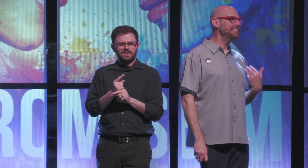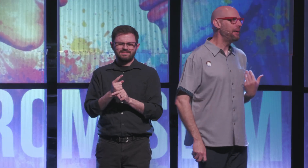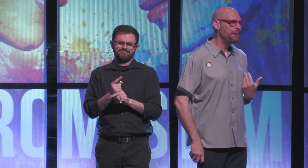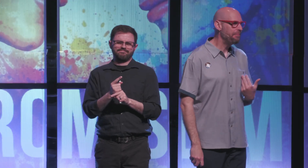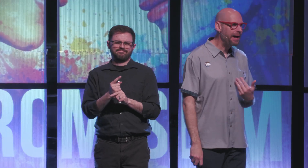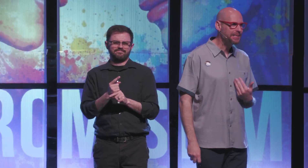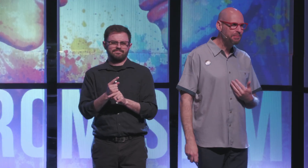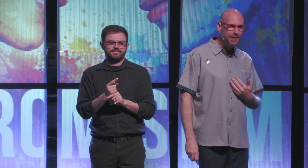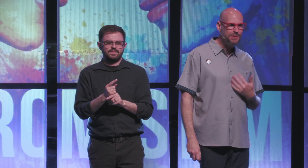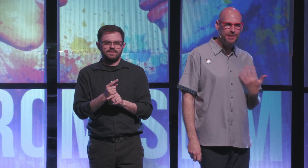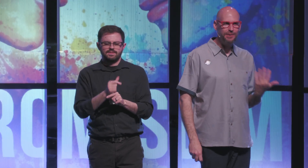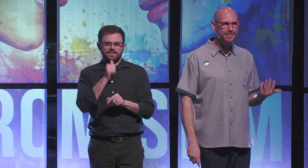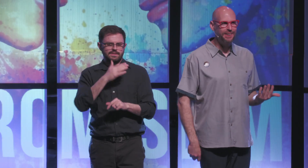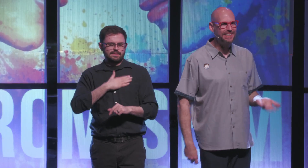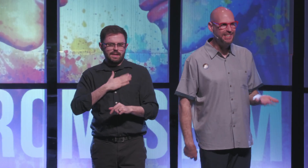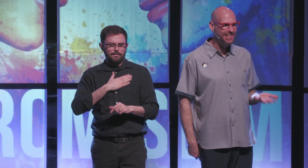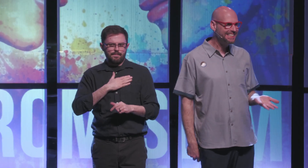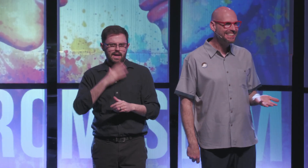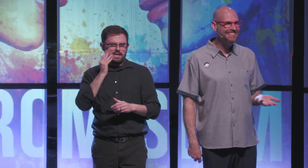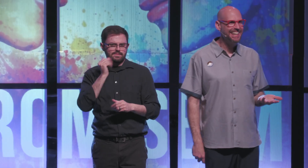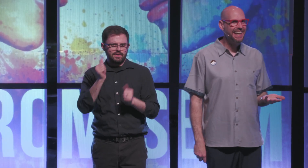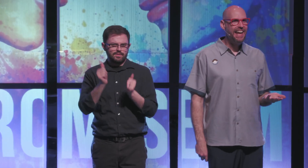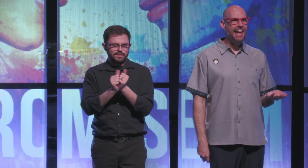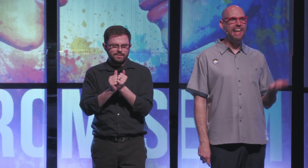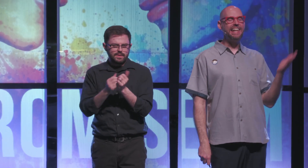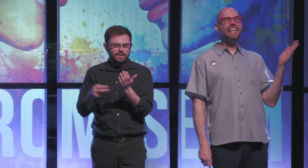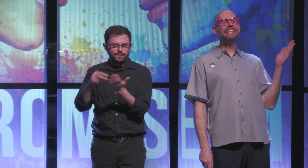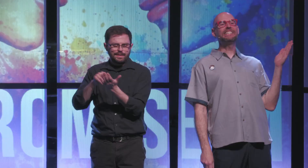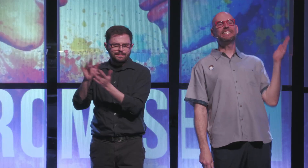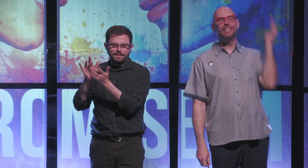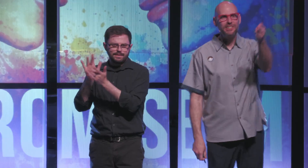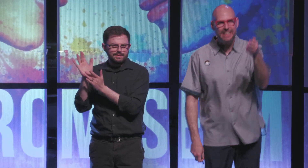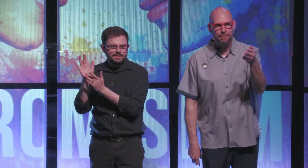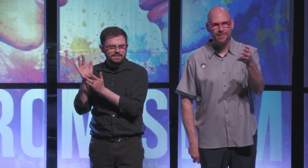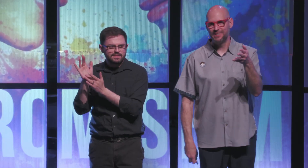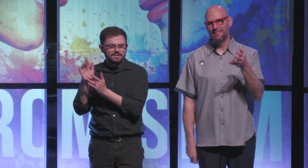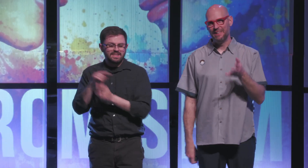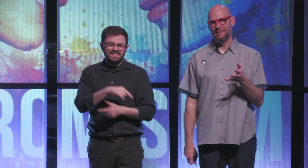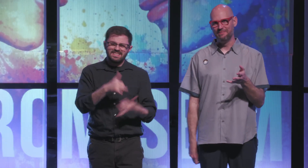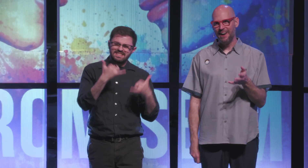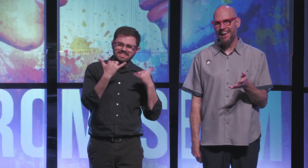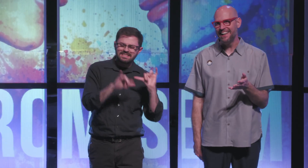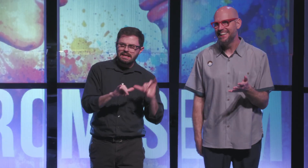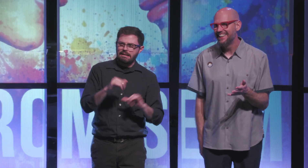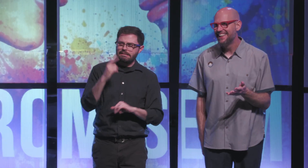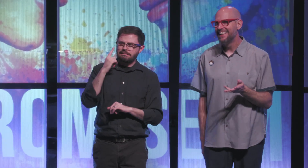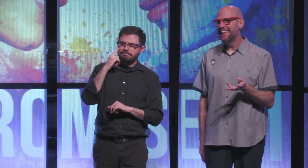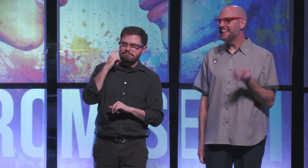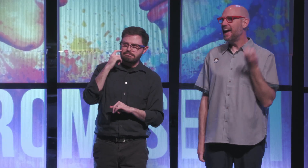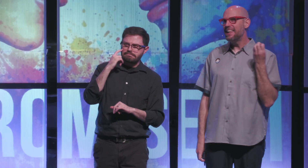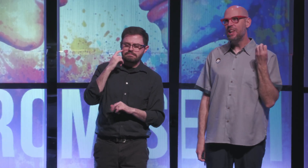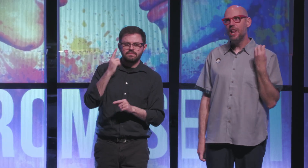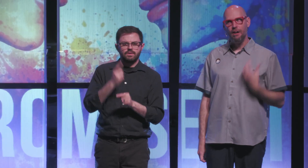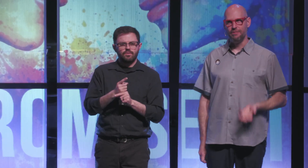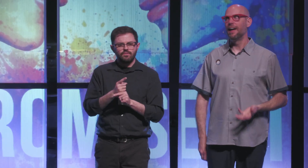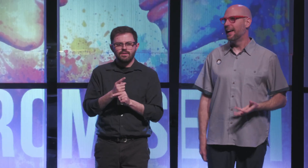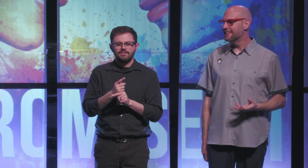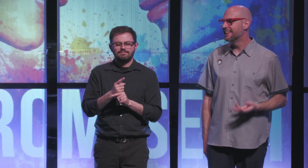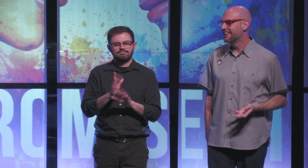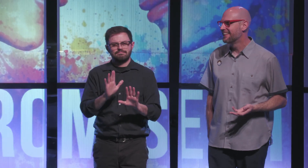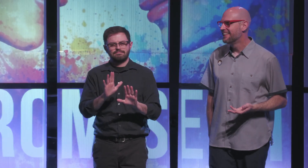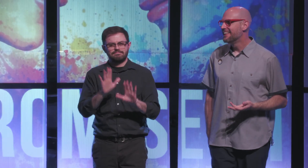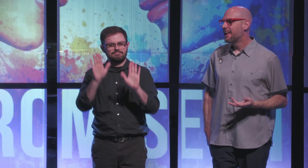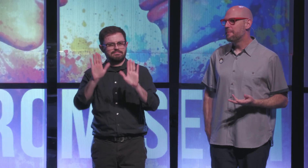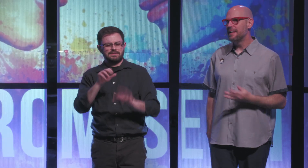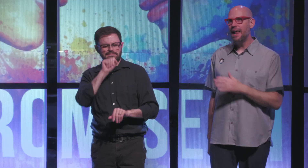but that's not been my experience with the resurrected Jesus. And he is still skeptical of him, right? I love